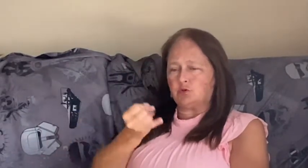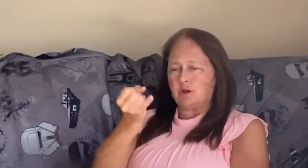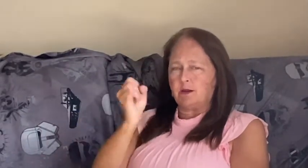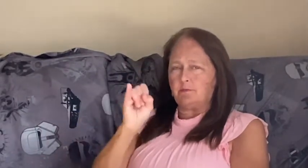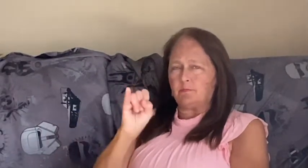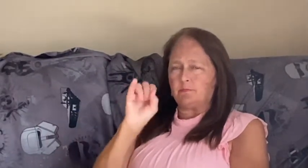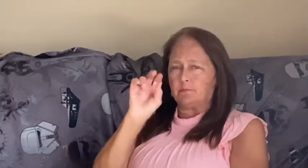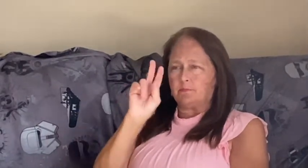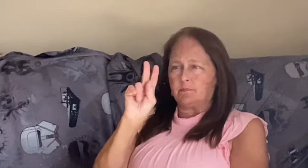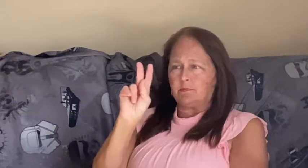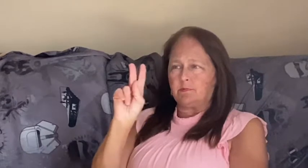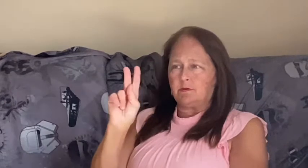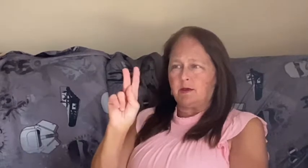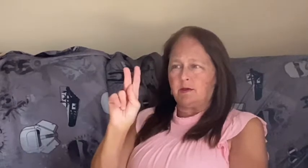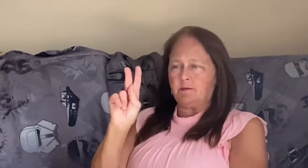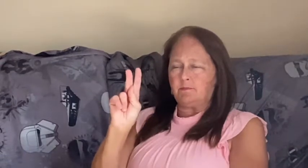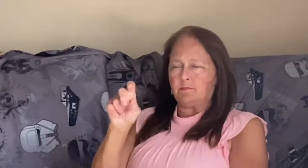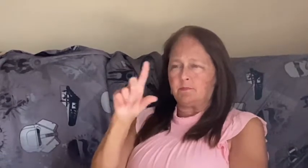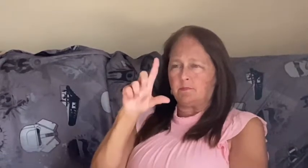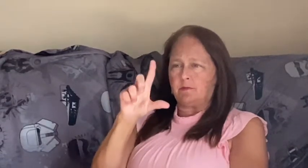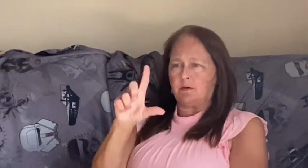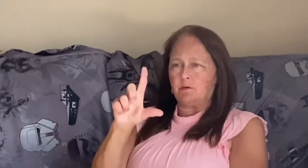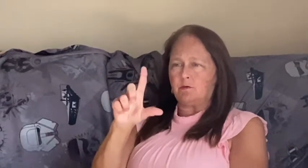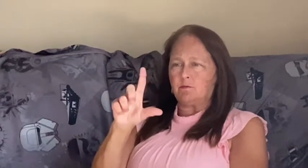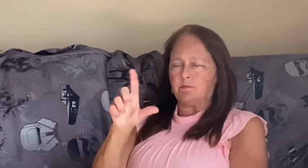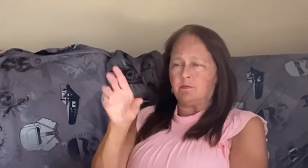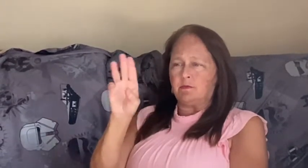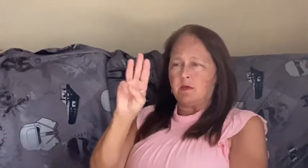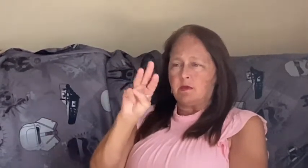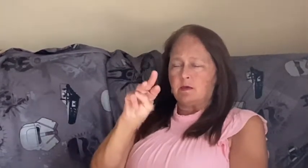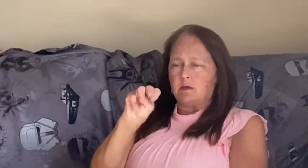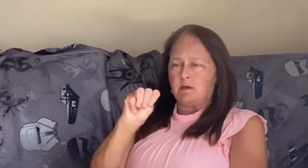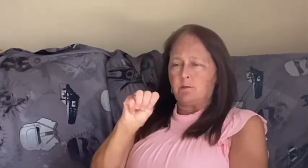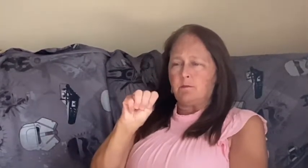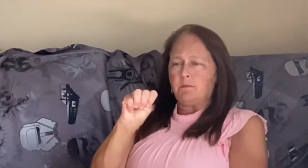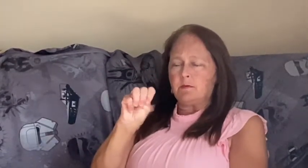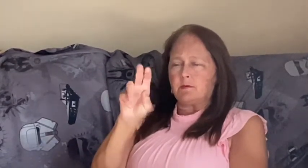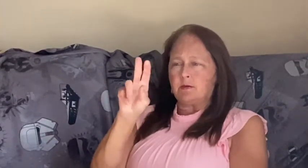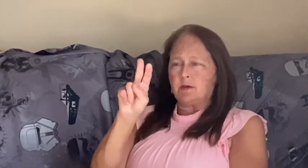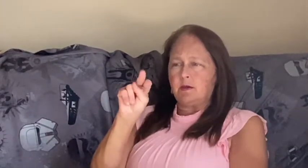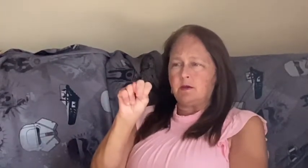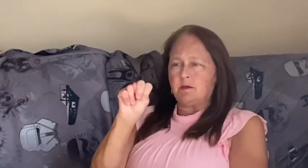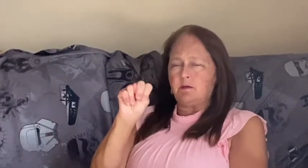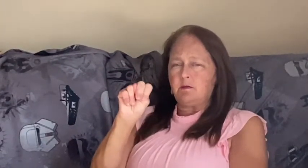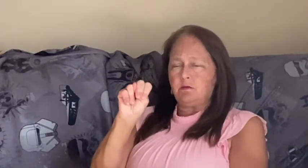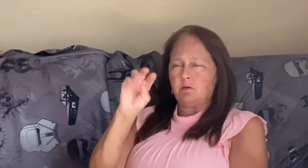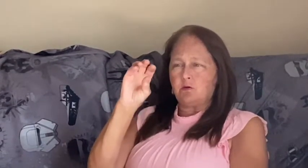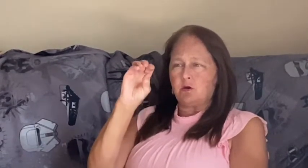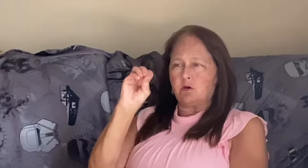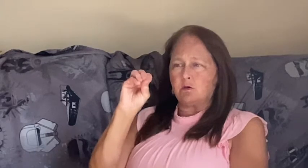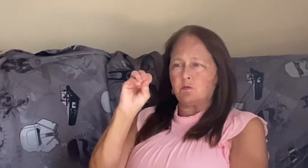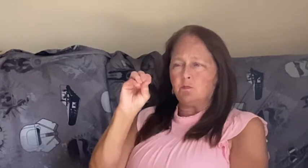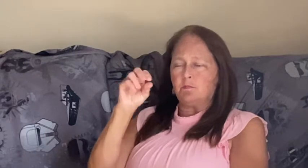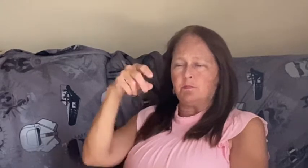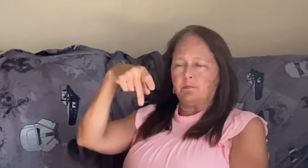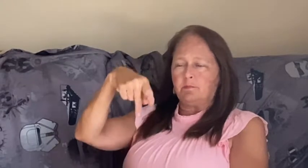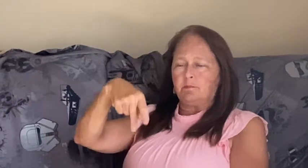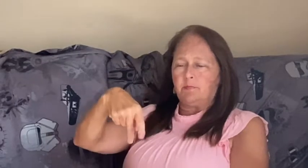J, K, L, M, N, O,